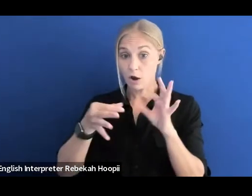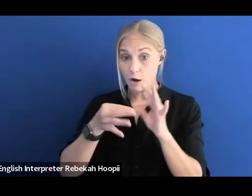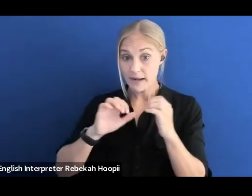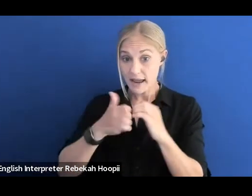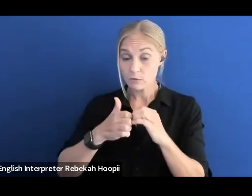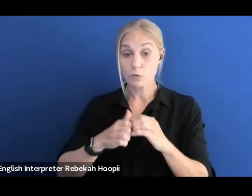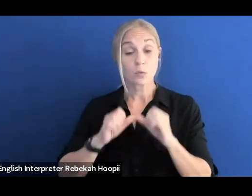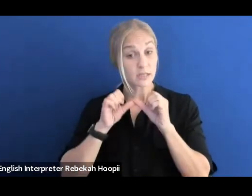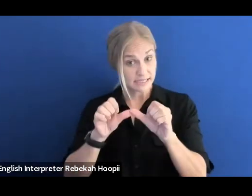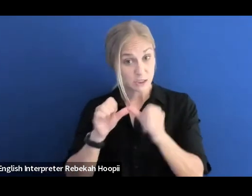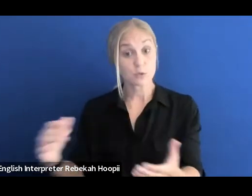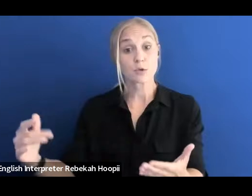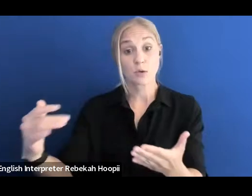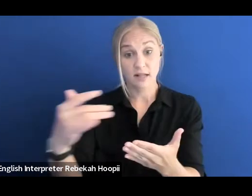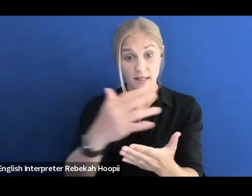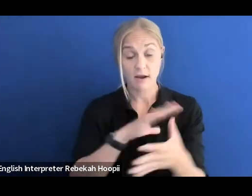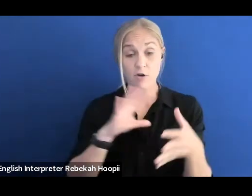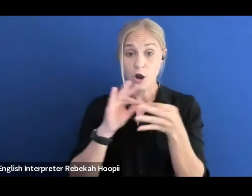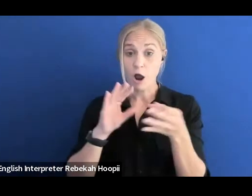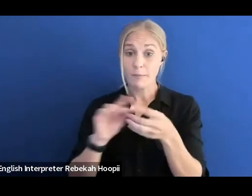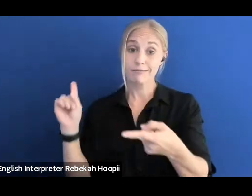is still open through the 7th of June.